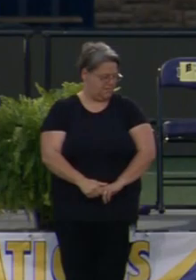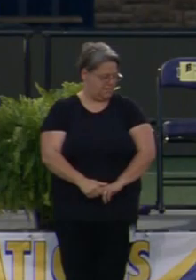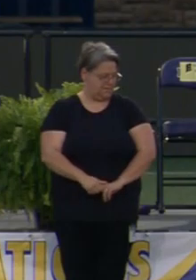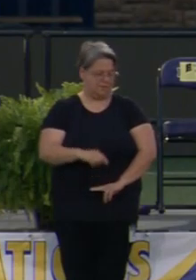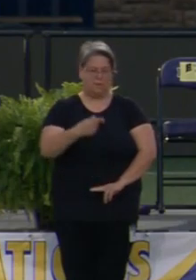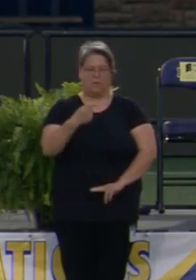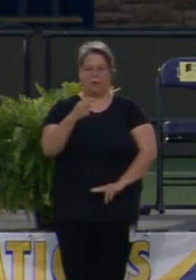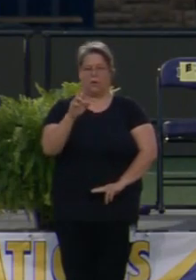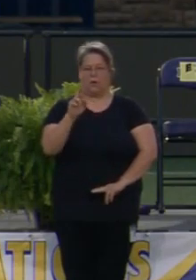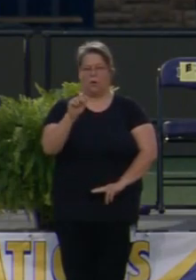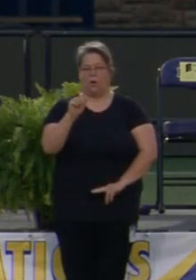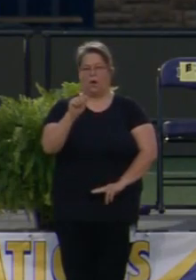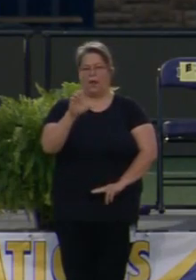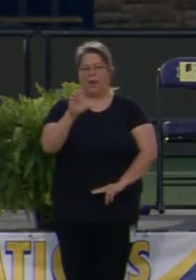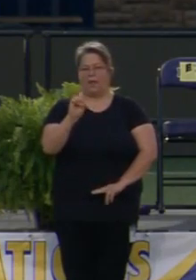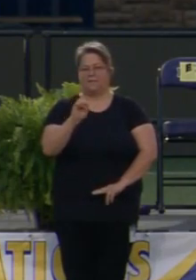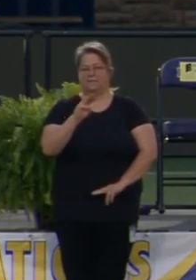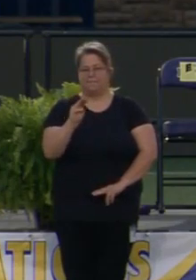Grace McConley.